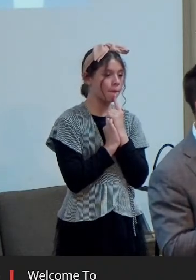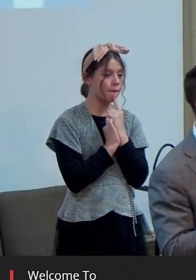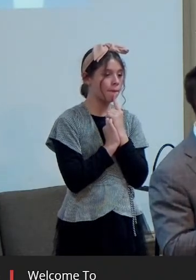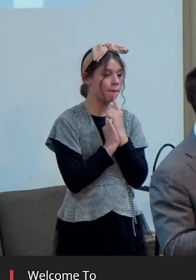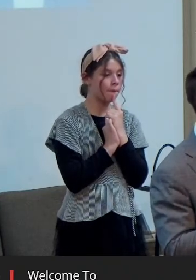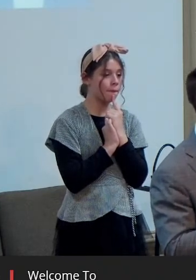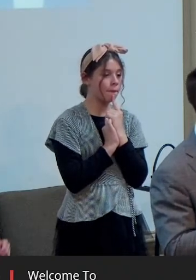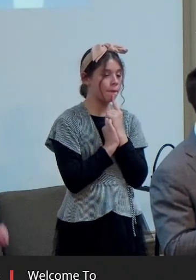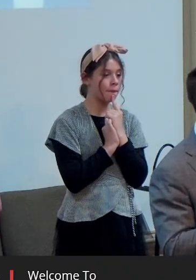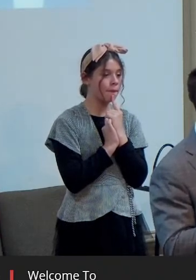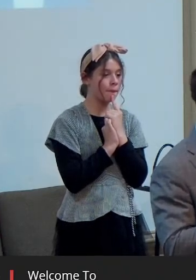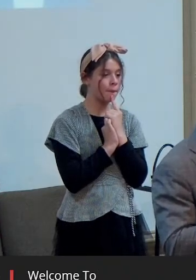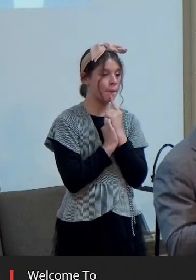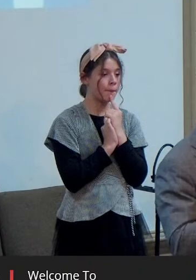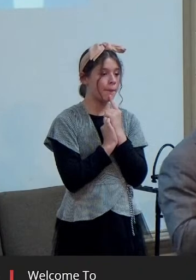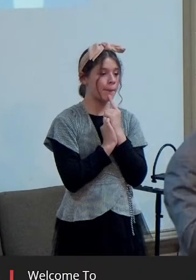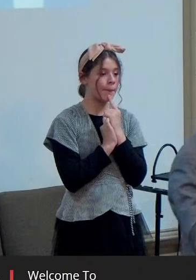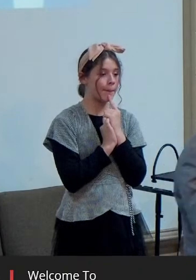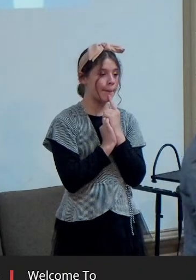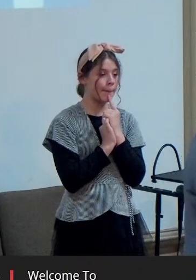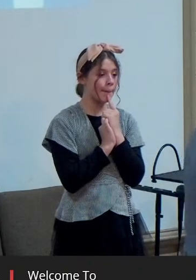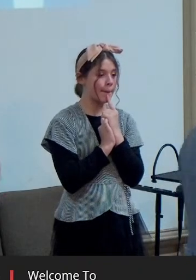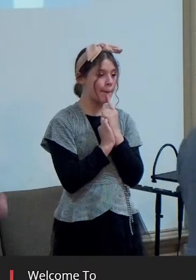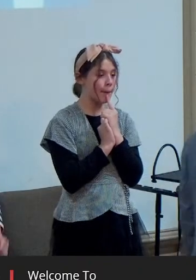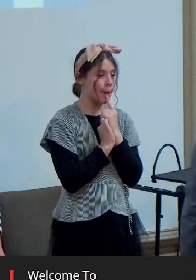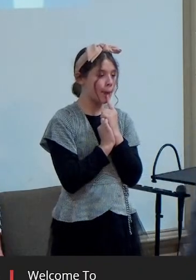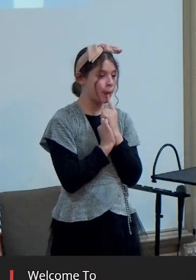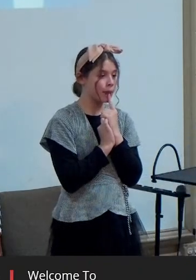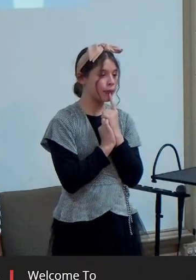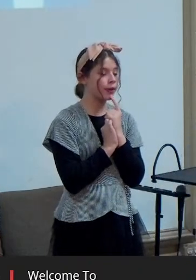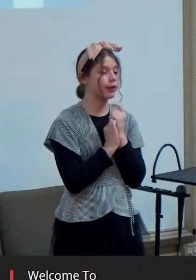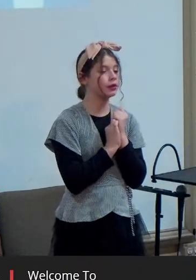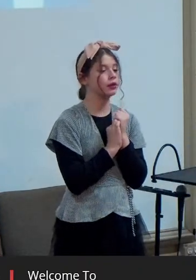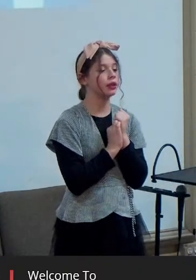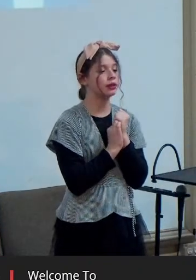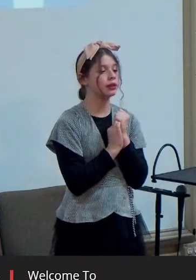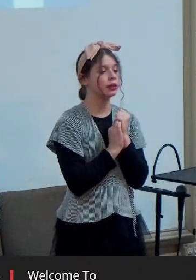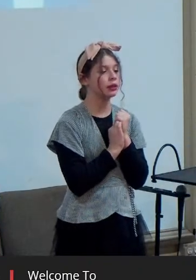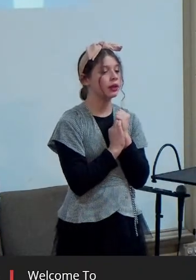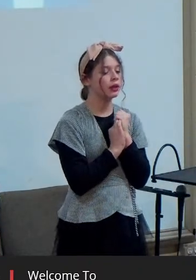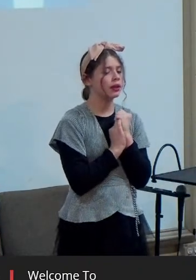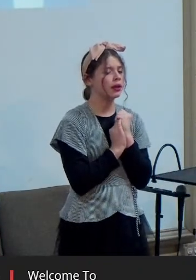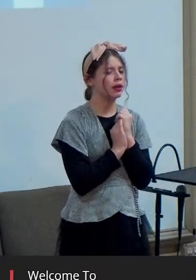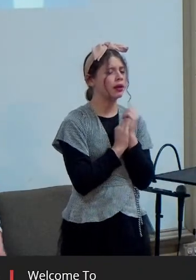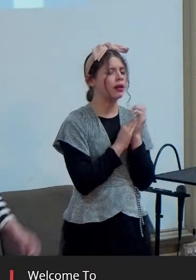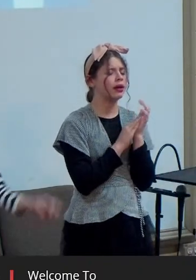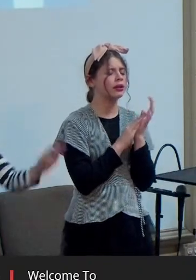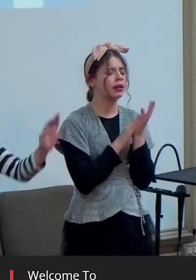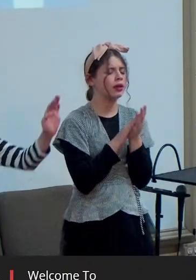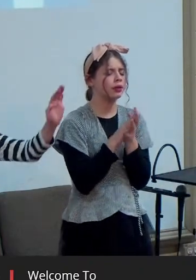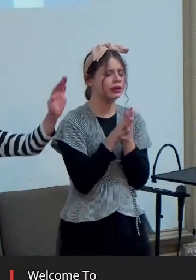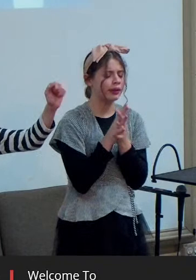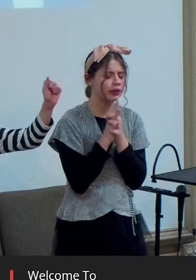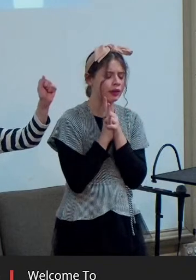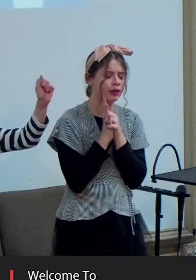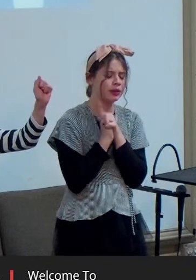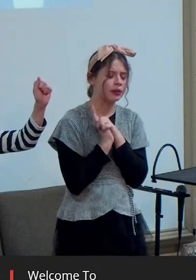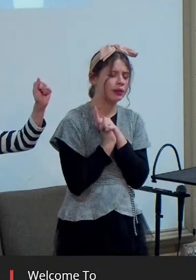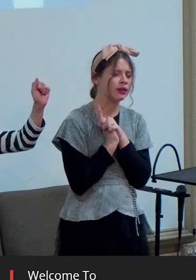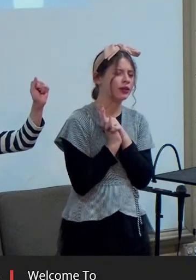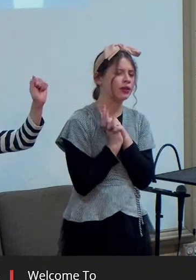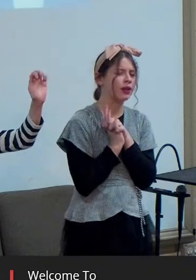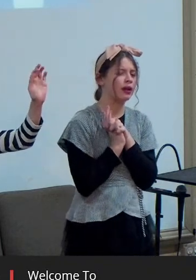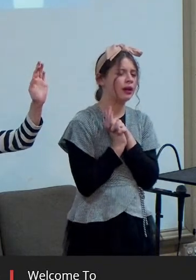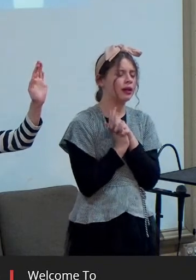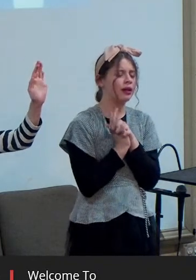Amen. All right. Well, let's take these needs to prayer right now. Lord, amen, we bring every single one of these needs to you right now. In the